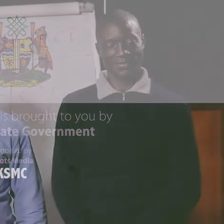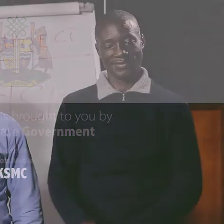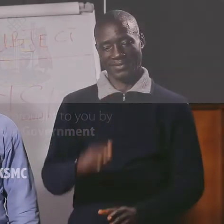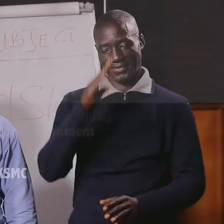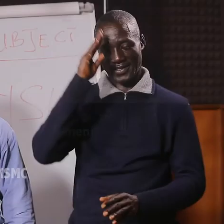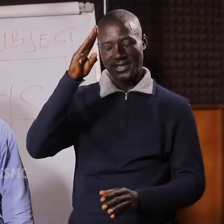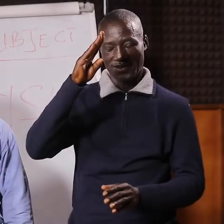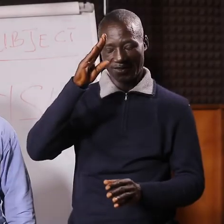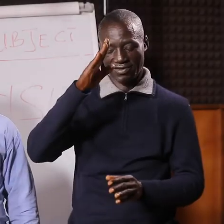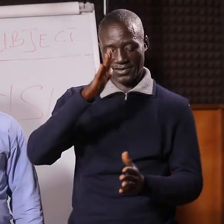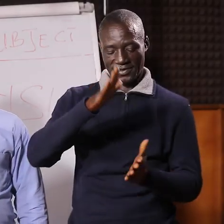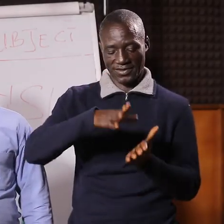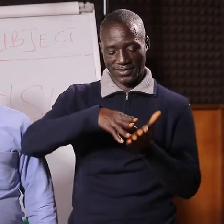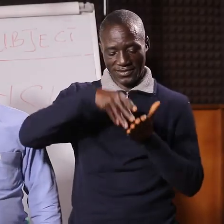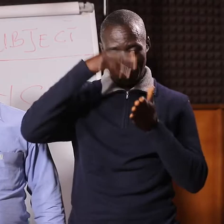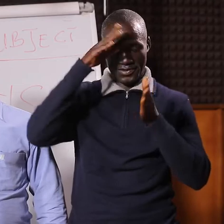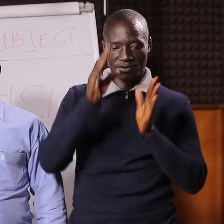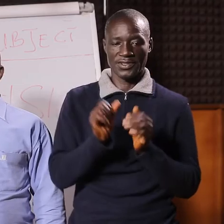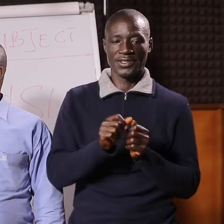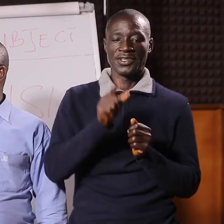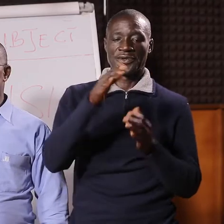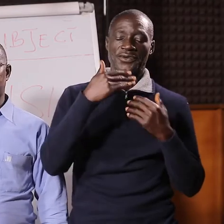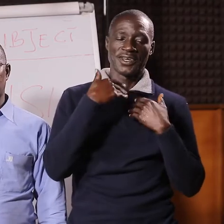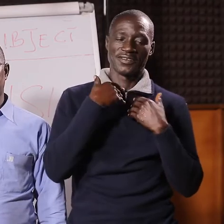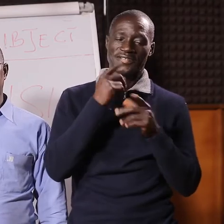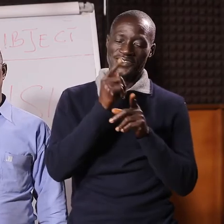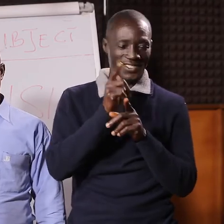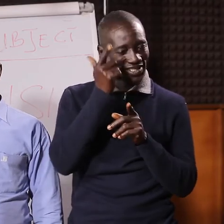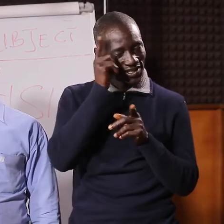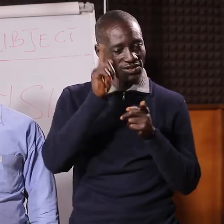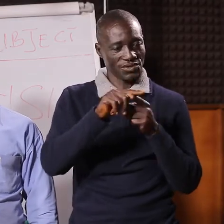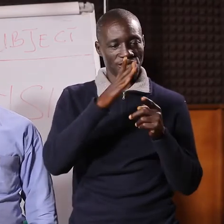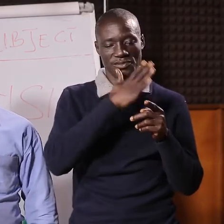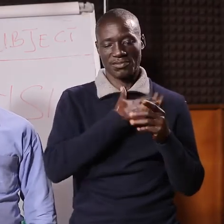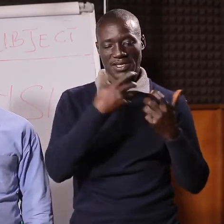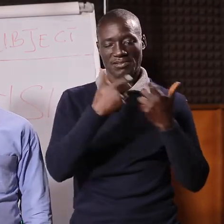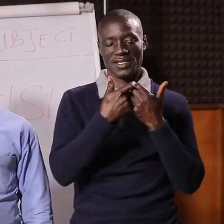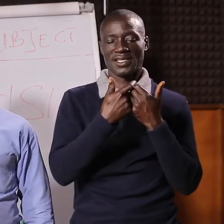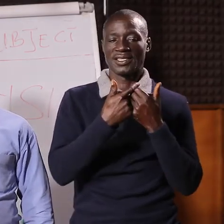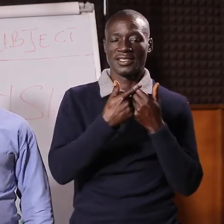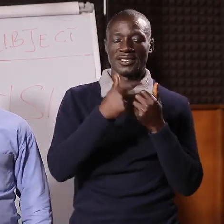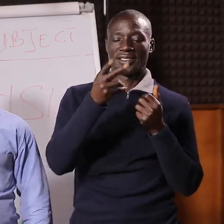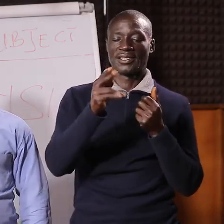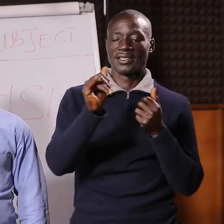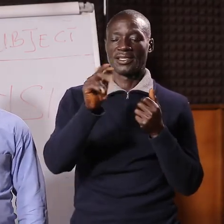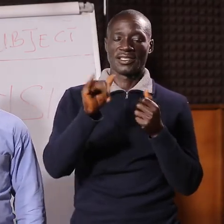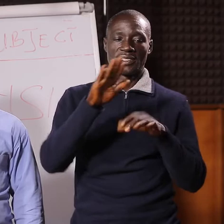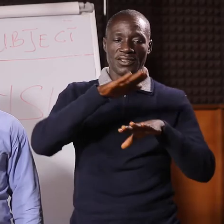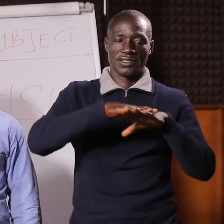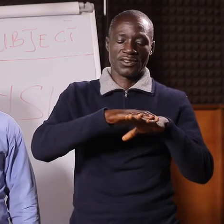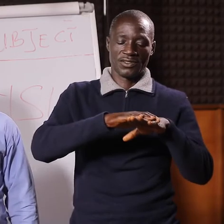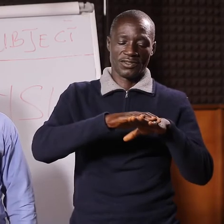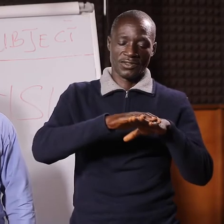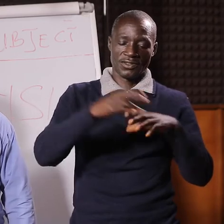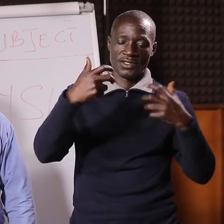Hello, learners. You've just listened to my colleague, Buki Hassan, on Conduction